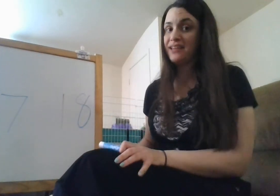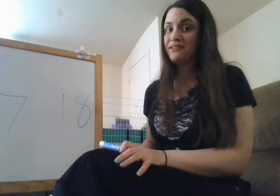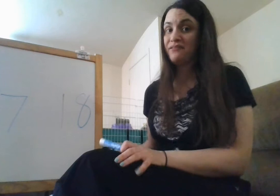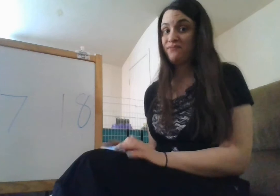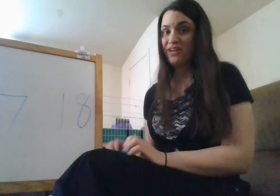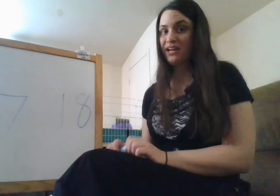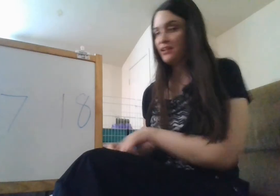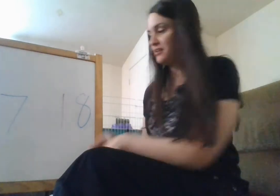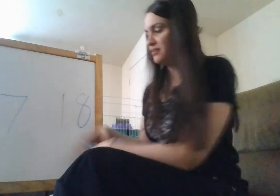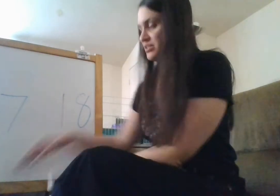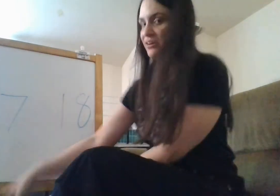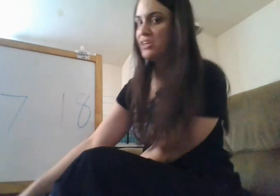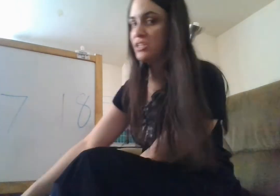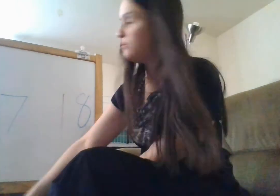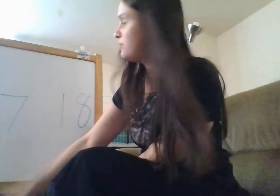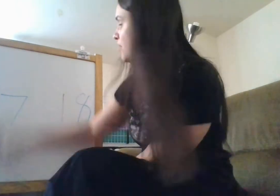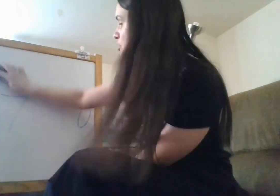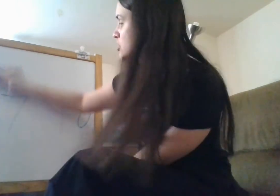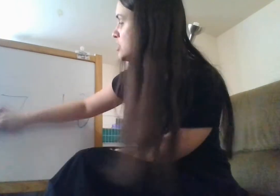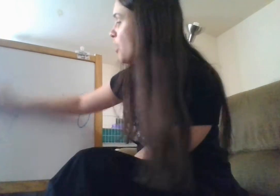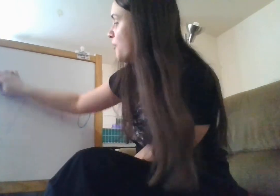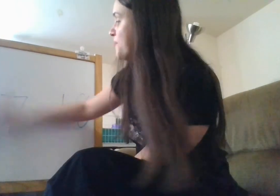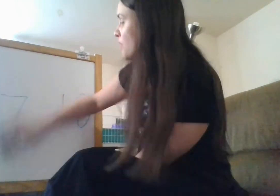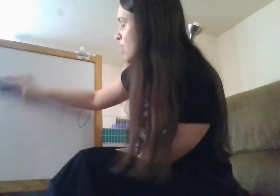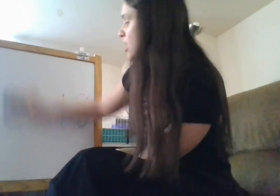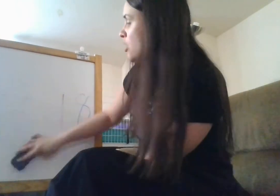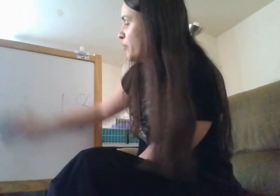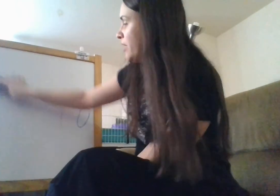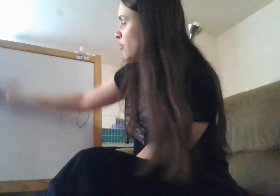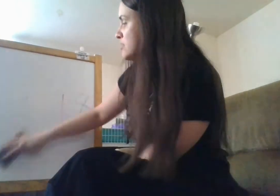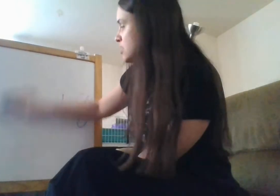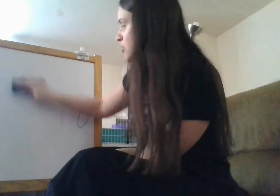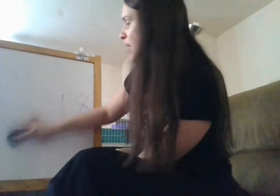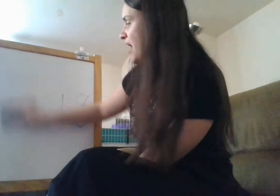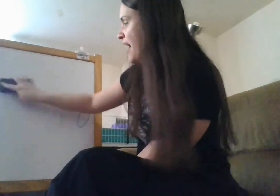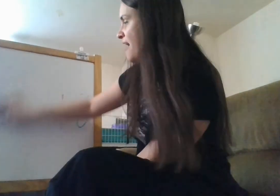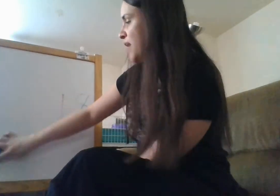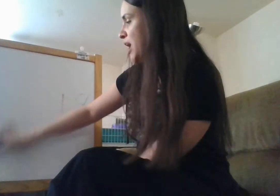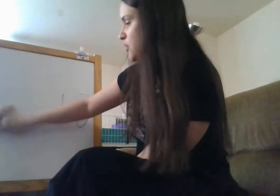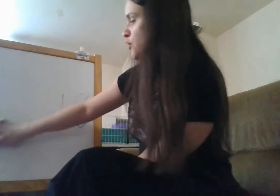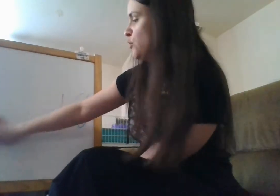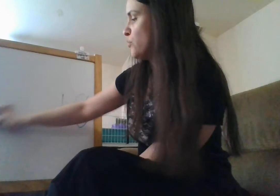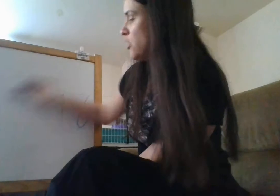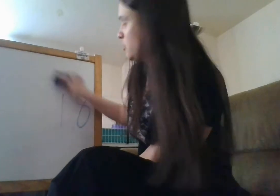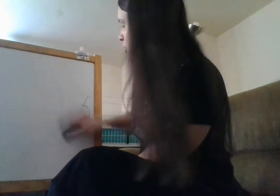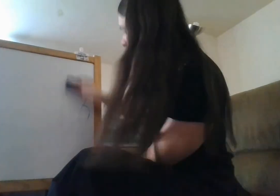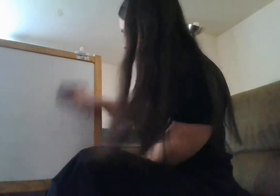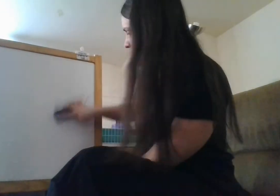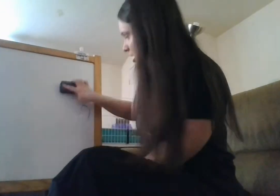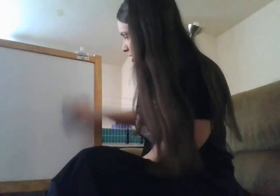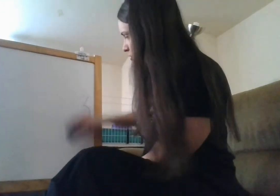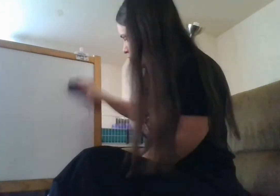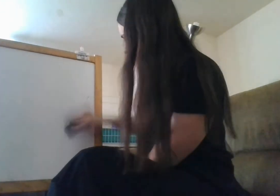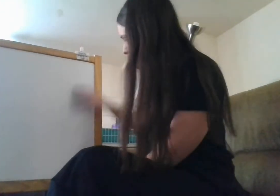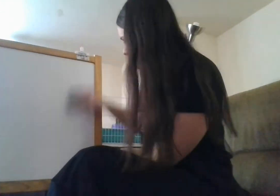18. Very good. Those are our two new numbers. So we also have a new color and a new shape. Come